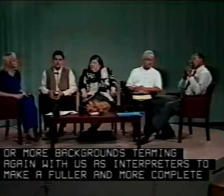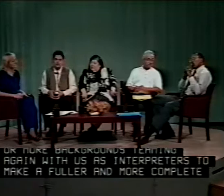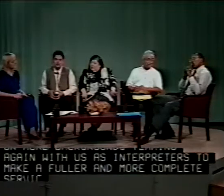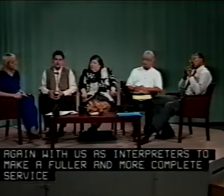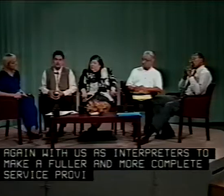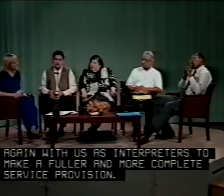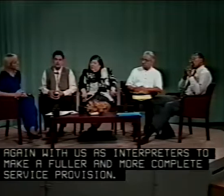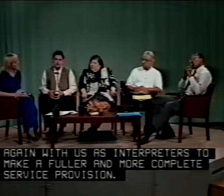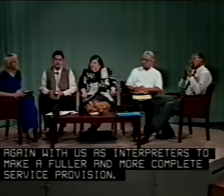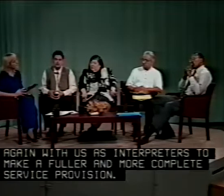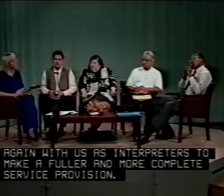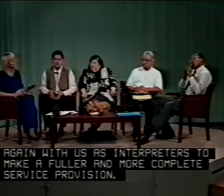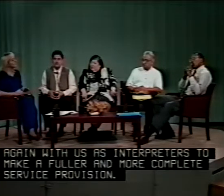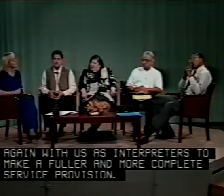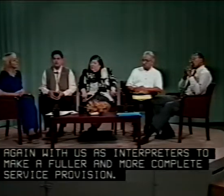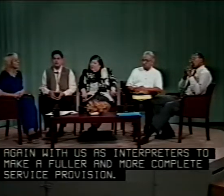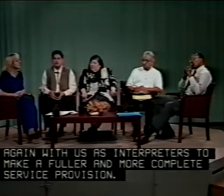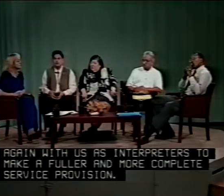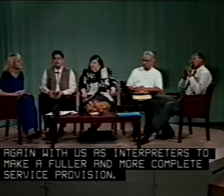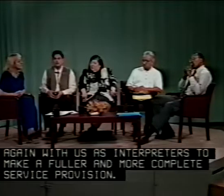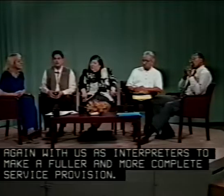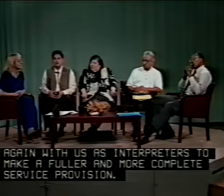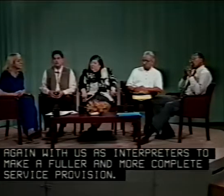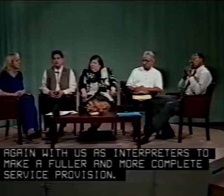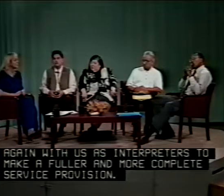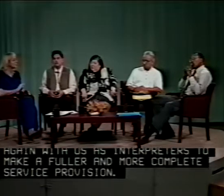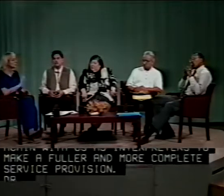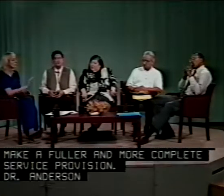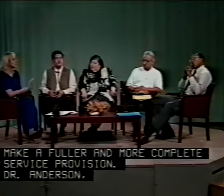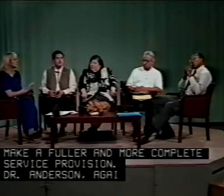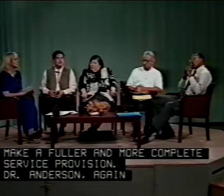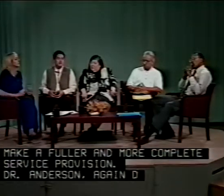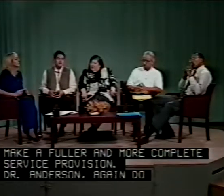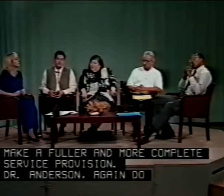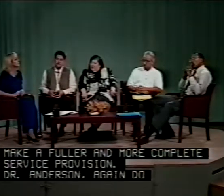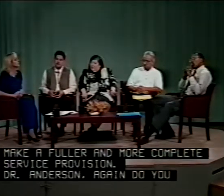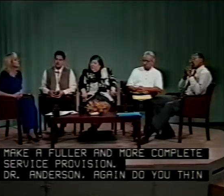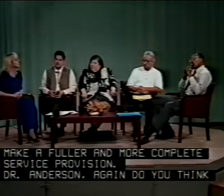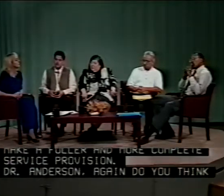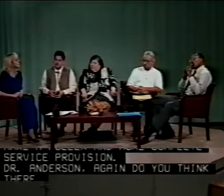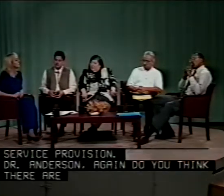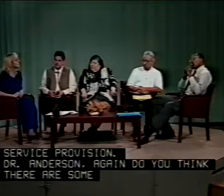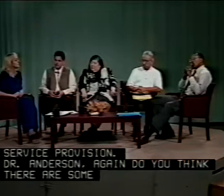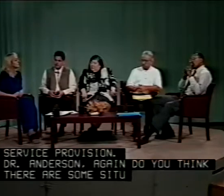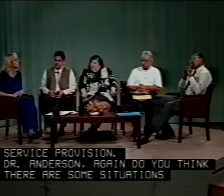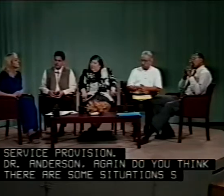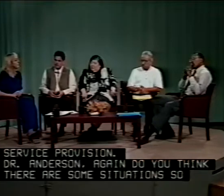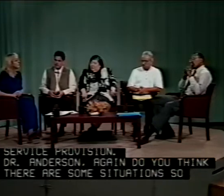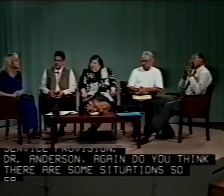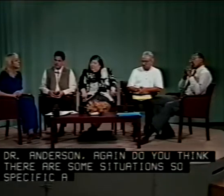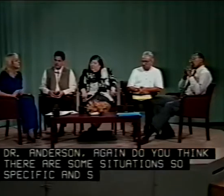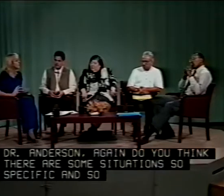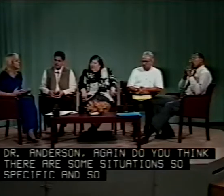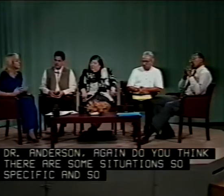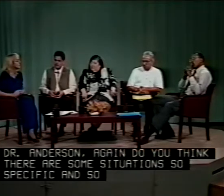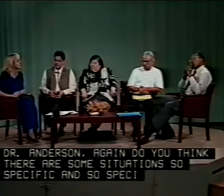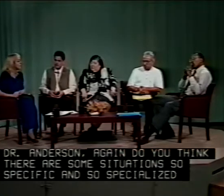Dr. Anderson, again, do you think there are some situations so specific and so specialized that, again, the absolute match of race